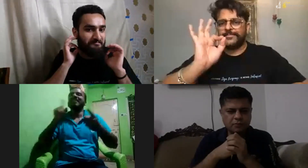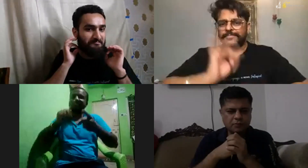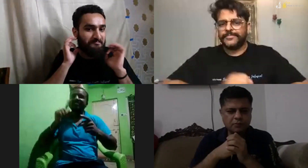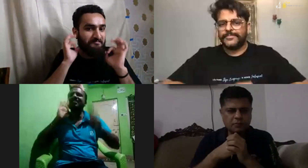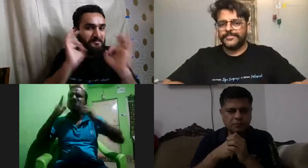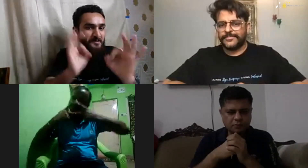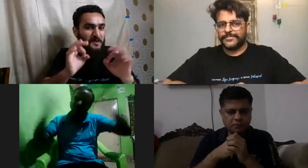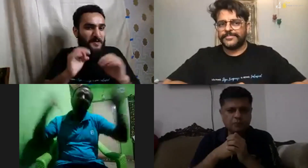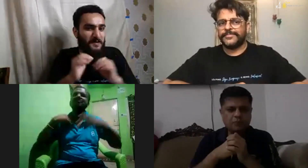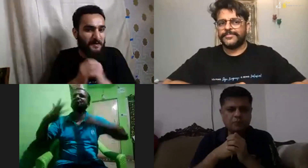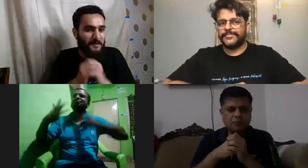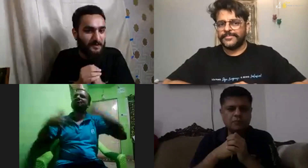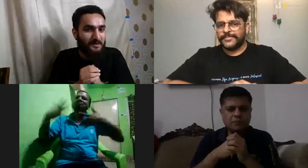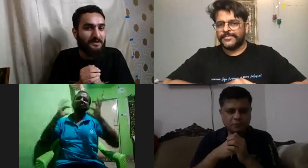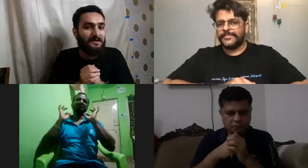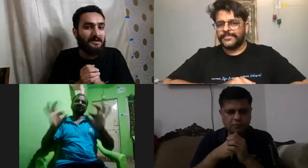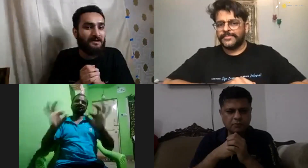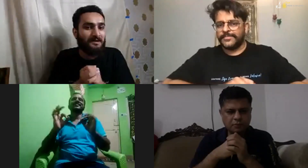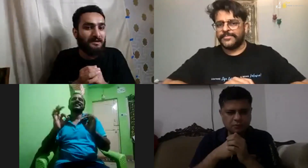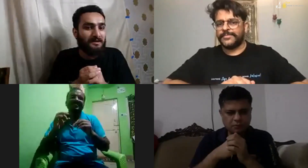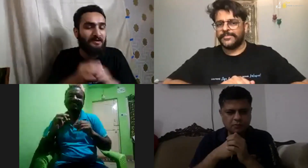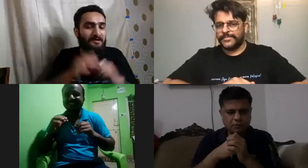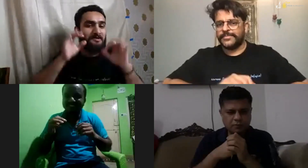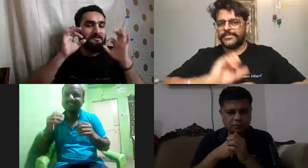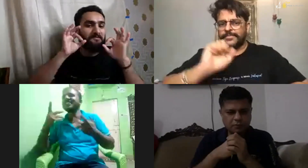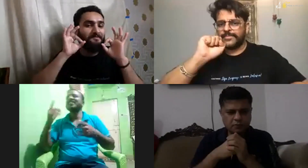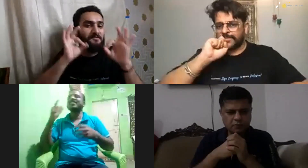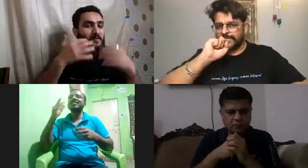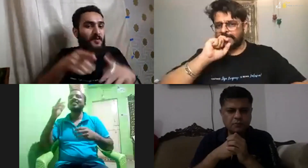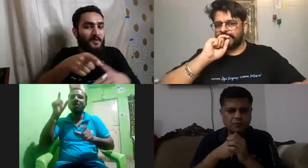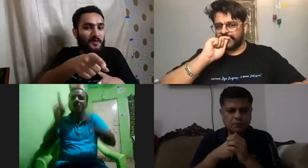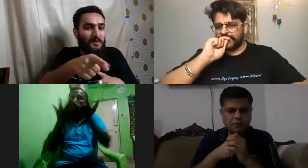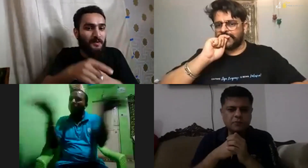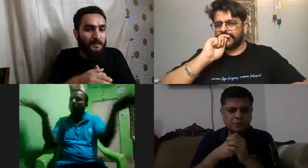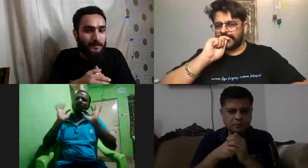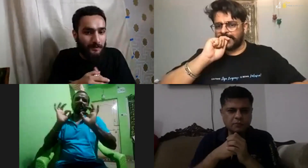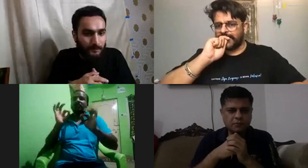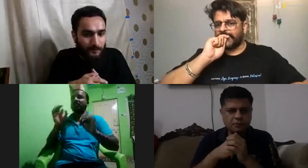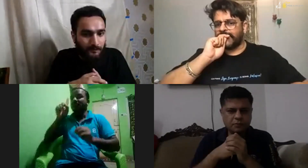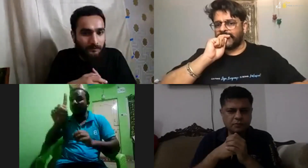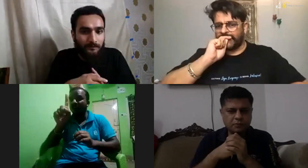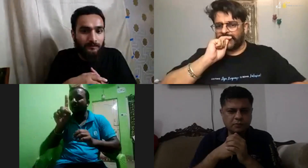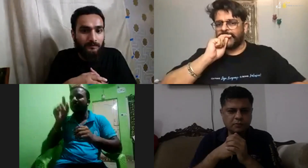work, and I actually have good people, and I'm doing great in my business.